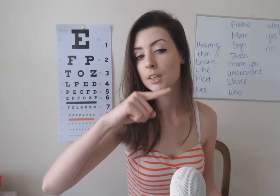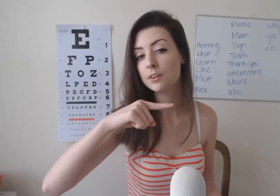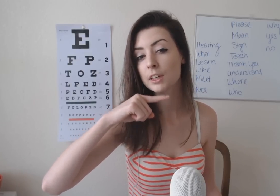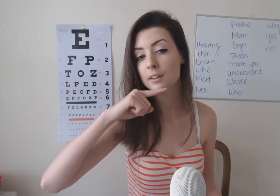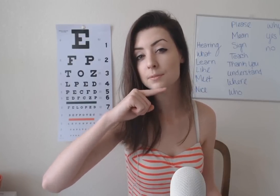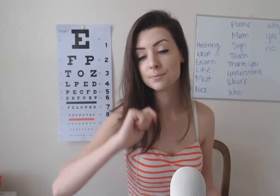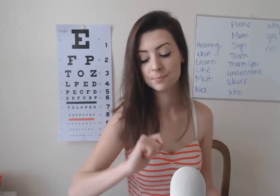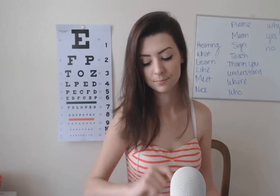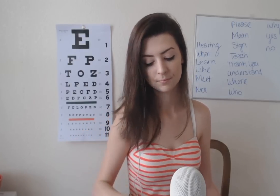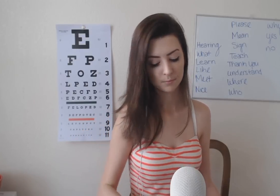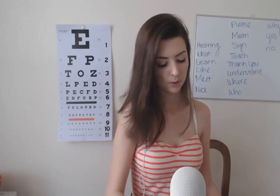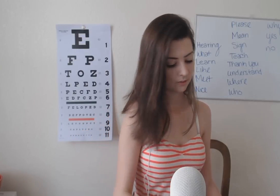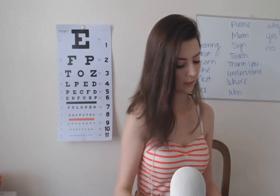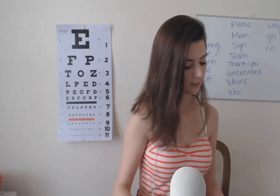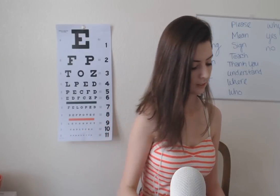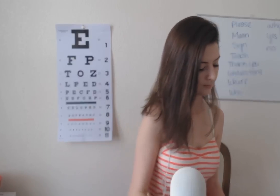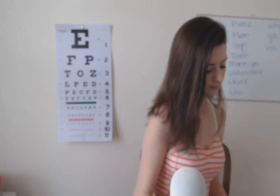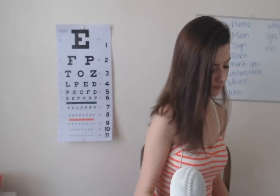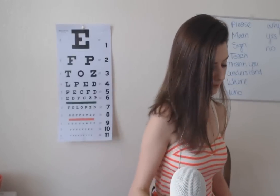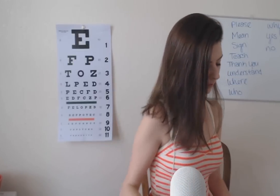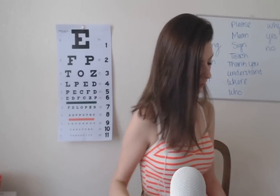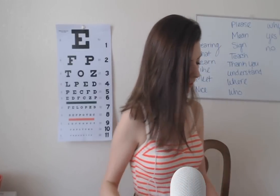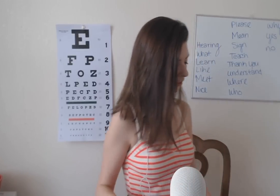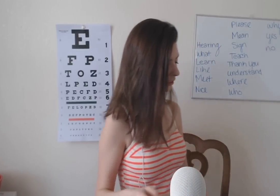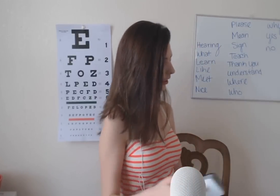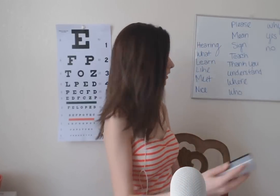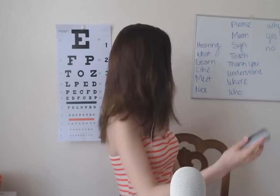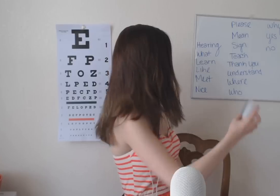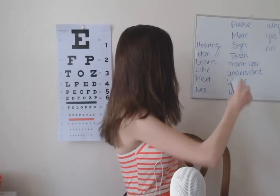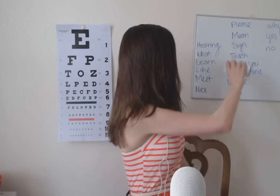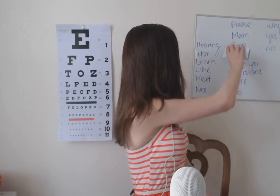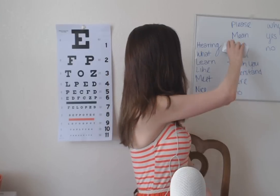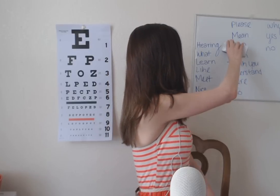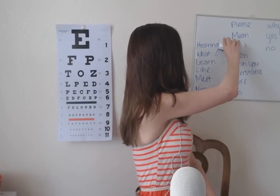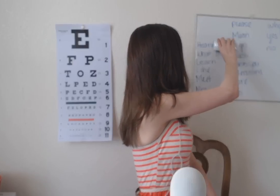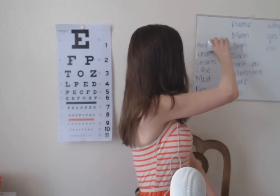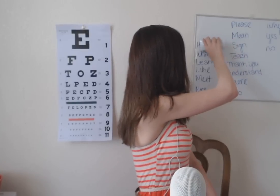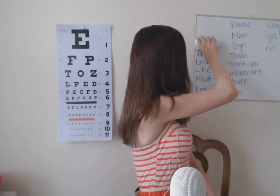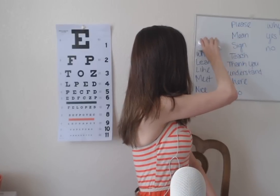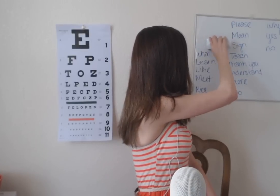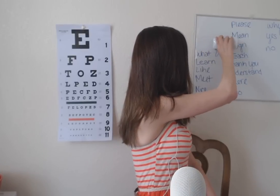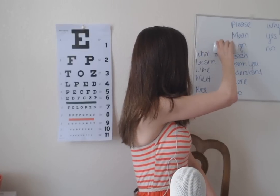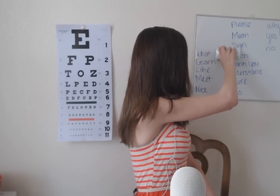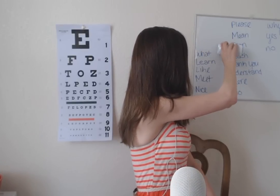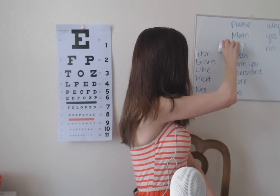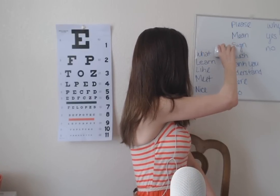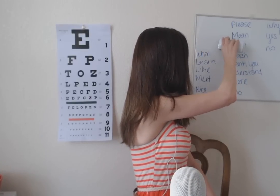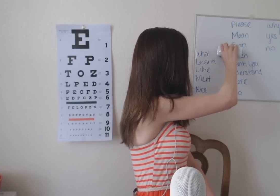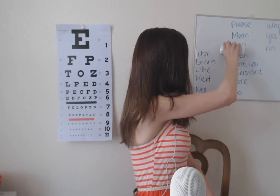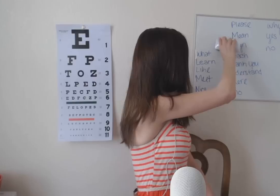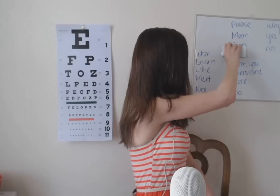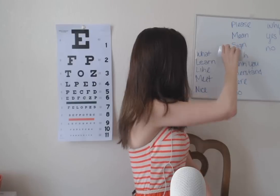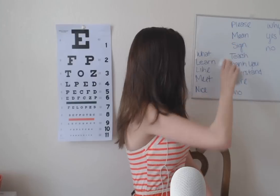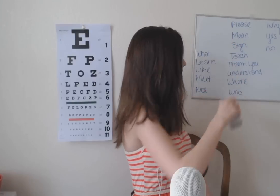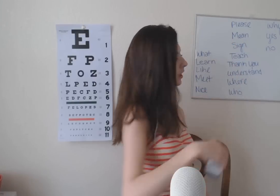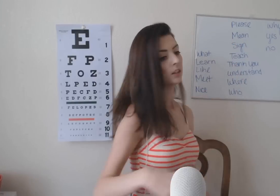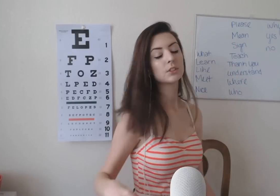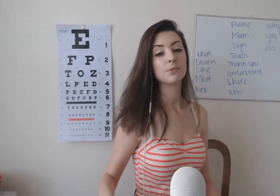Hearing. Perfect. Okay. Go ahead and erase that. So